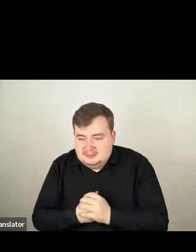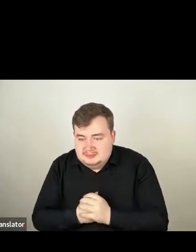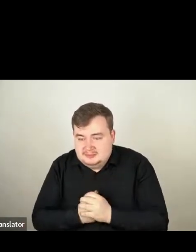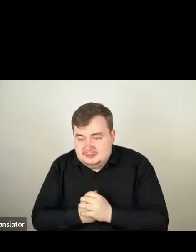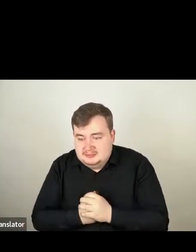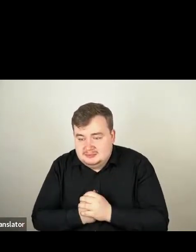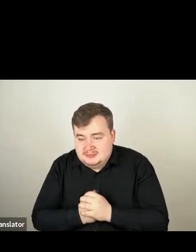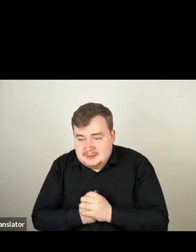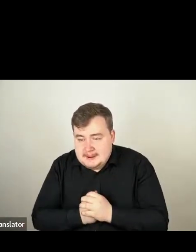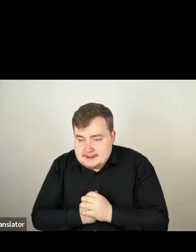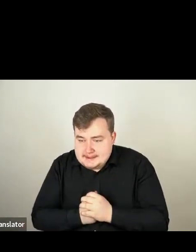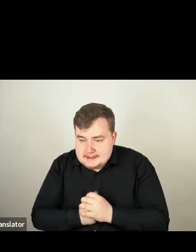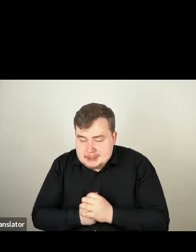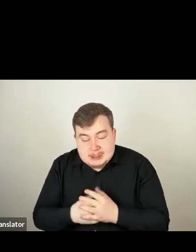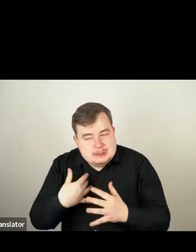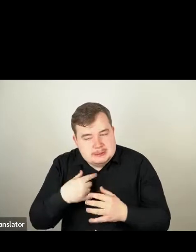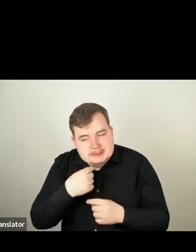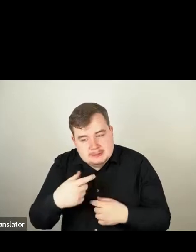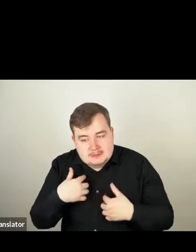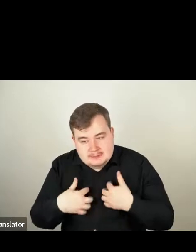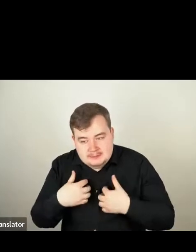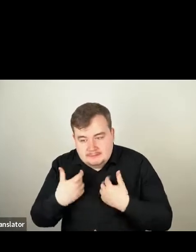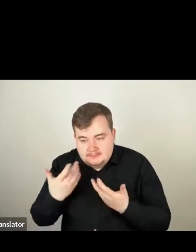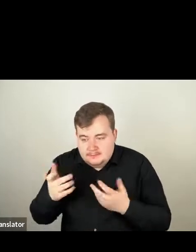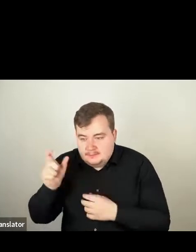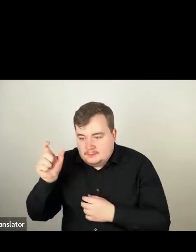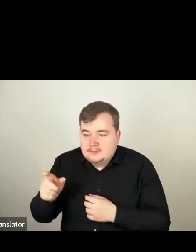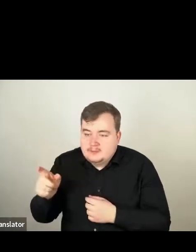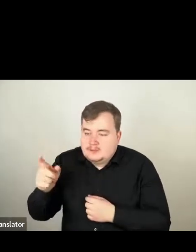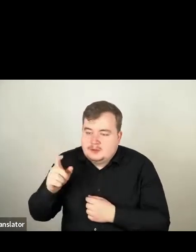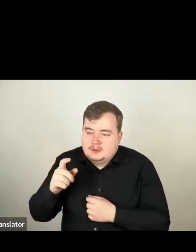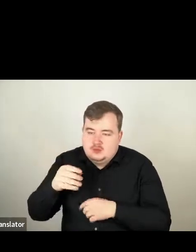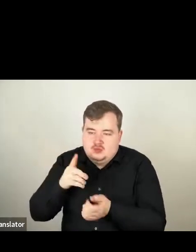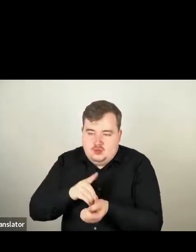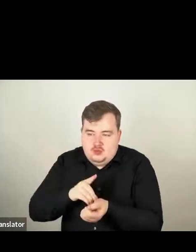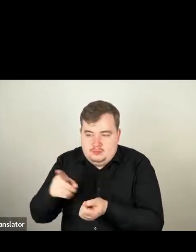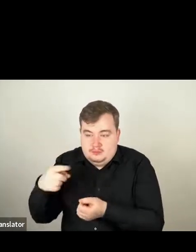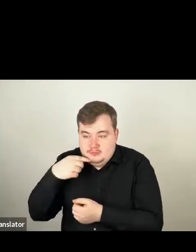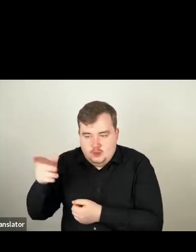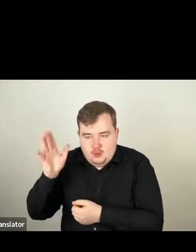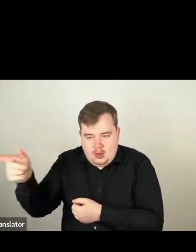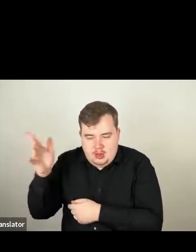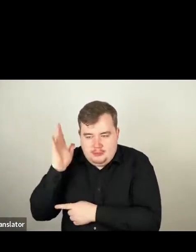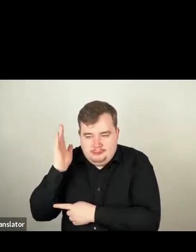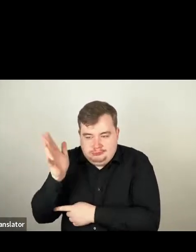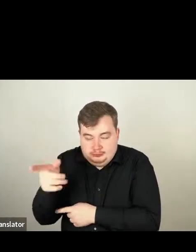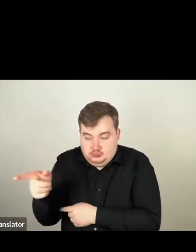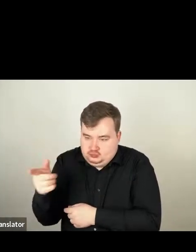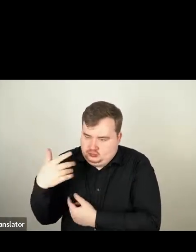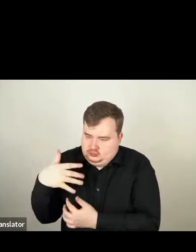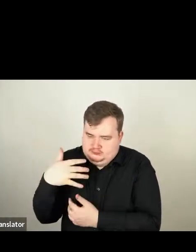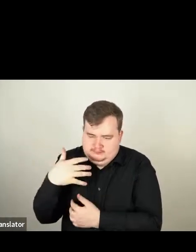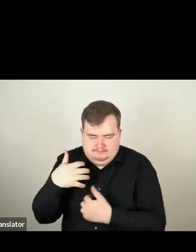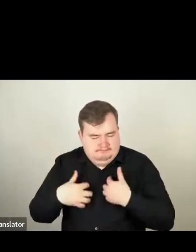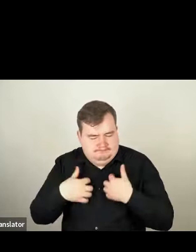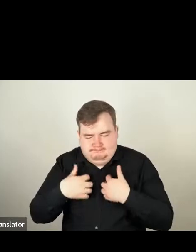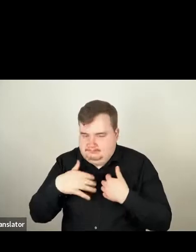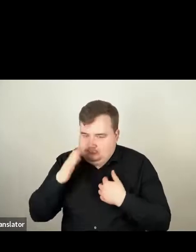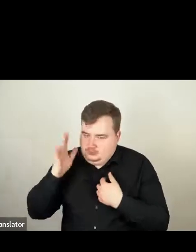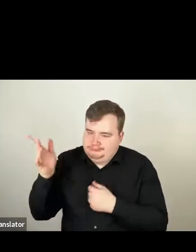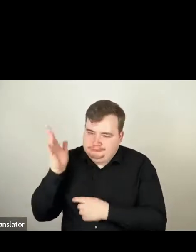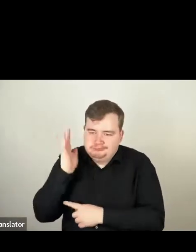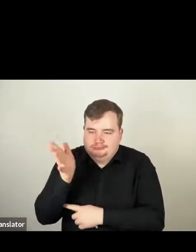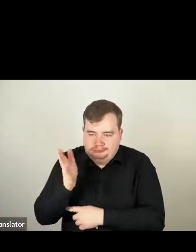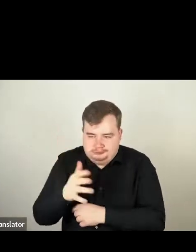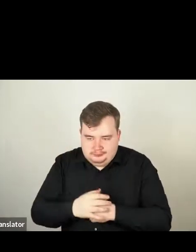listen to Dr. Heidi Frey today and her knowledge and her commitments. But finally, I would